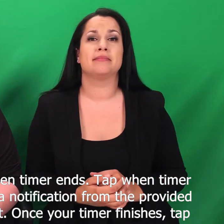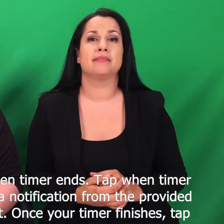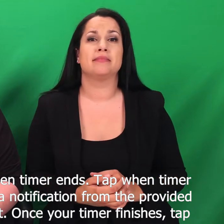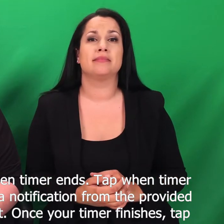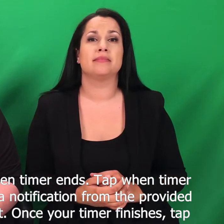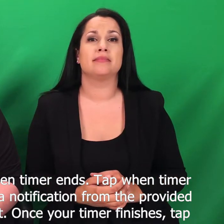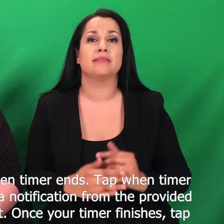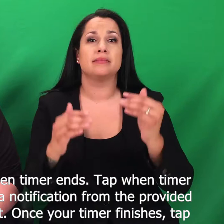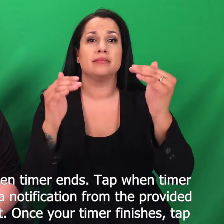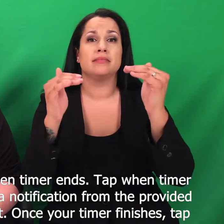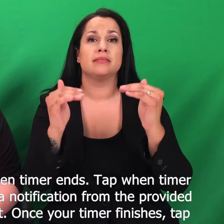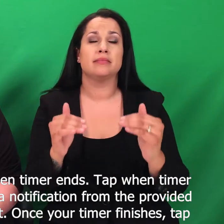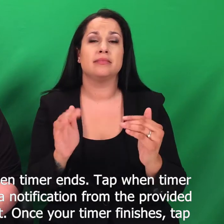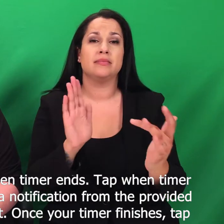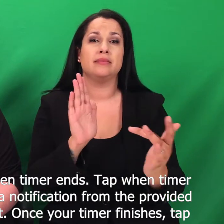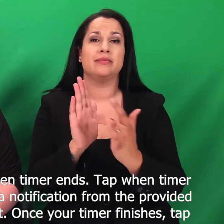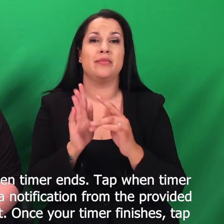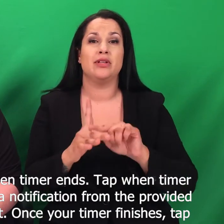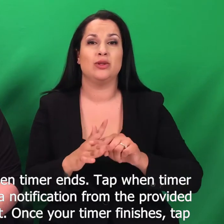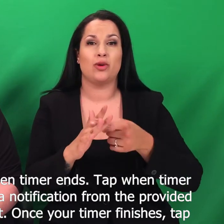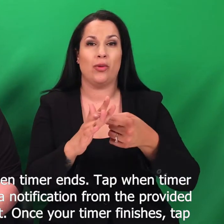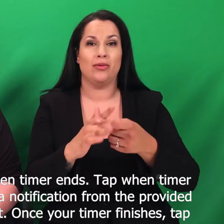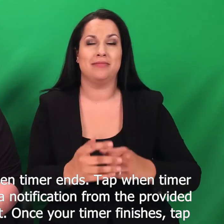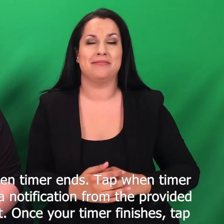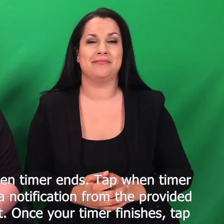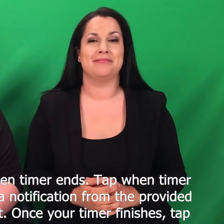Then tap Start.